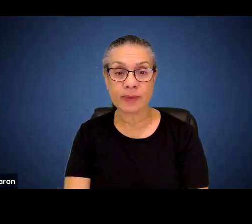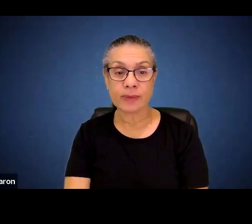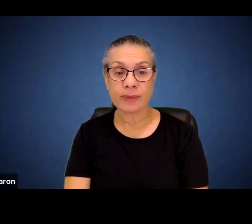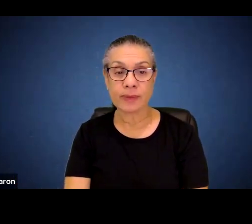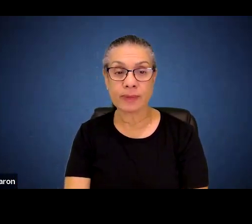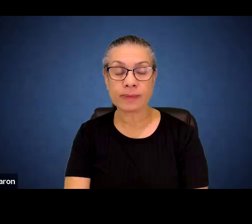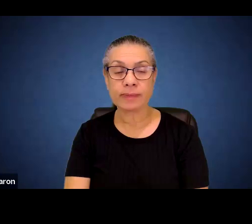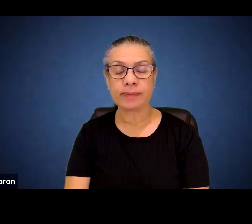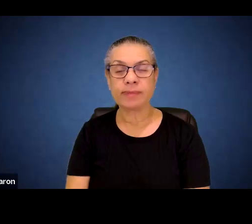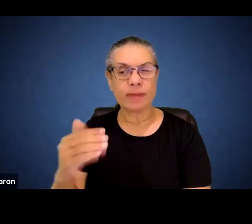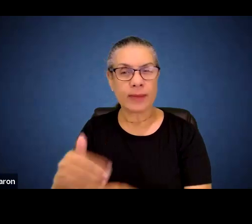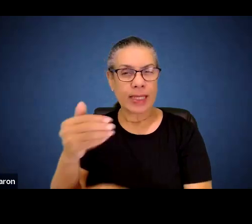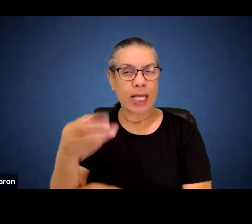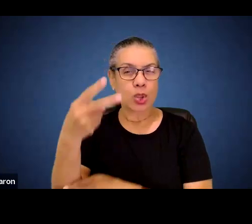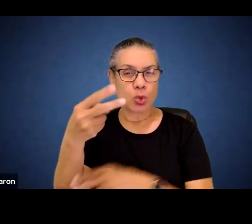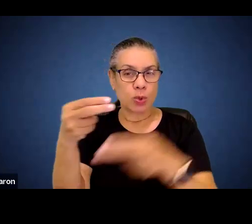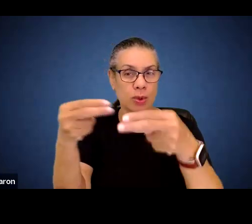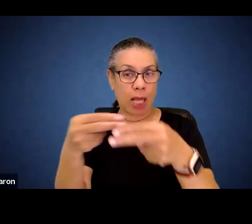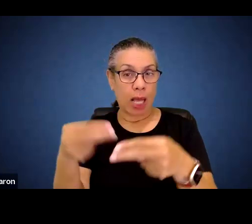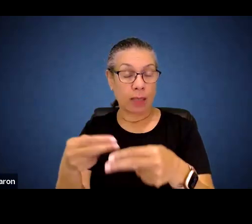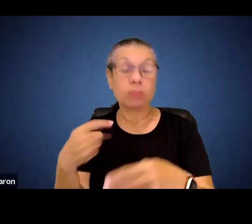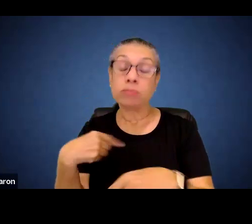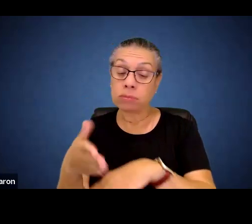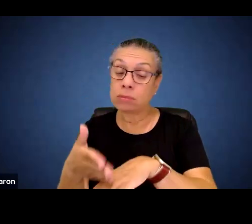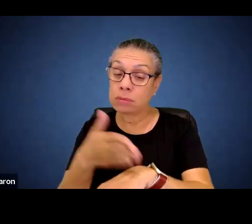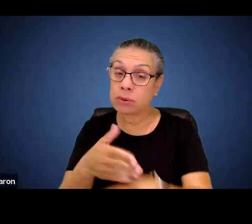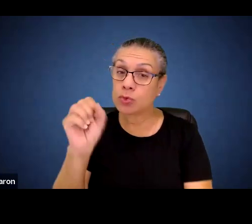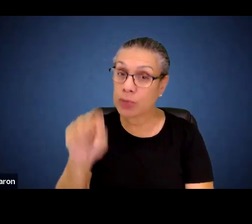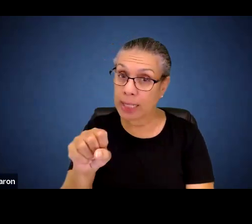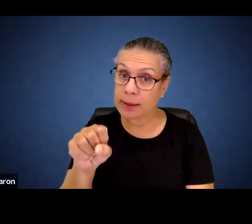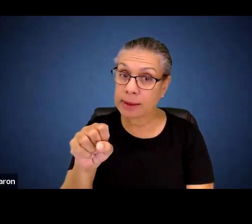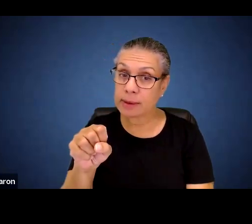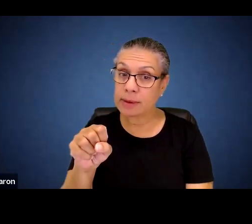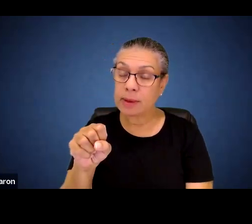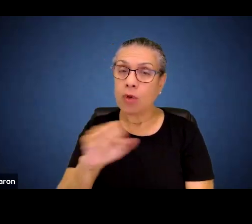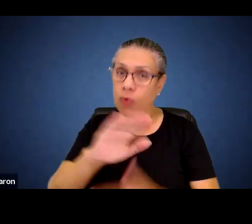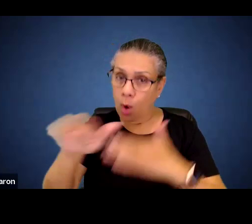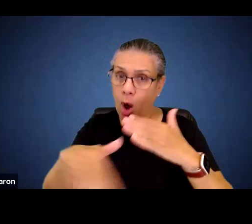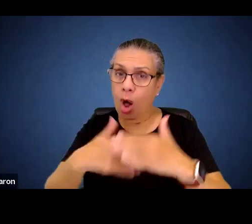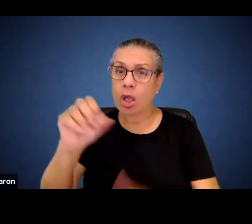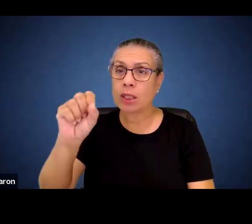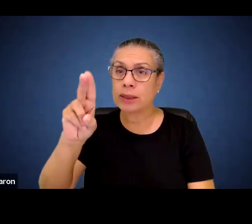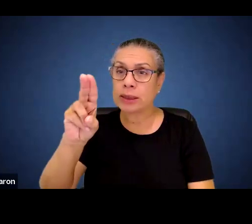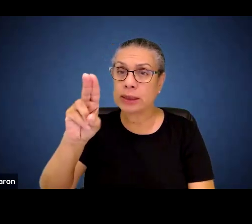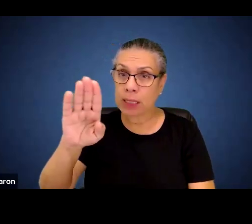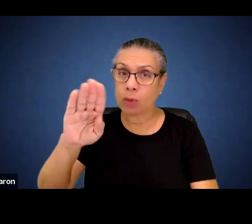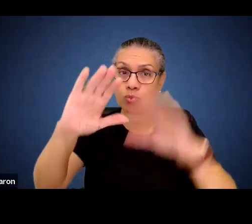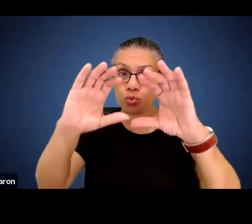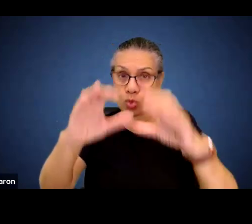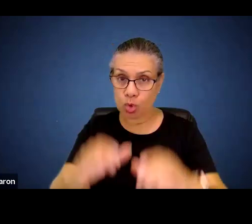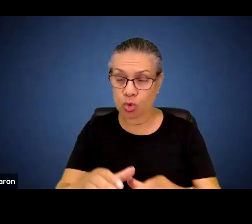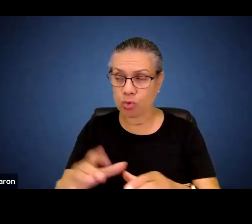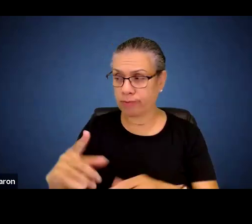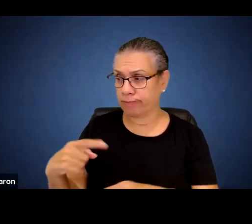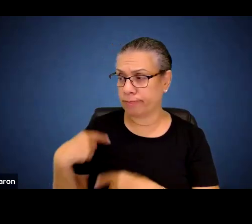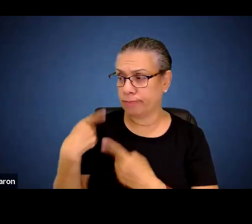Our next two slides do show that growth has improved for almost all subgroups in transformation schools over the